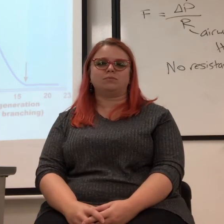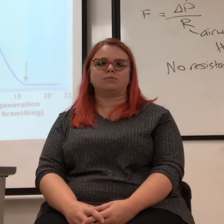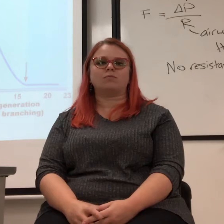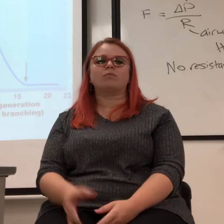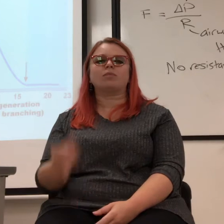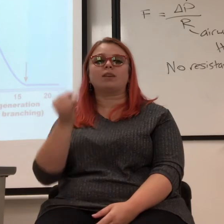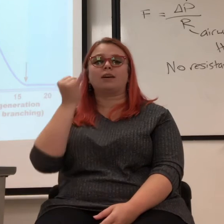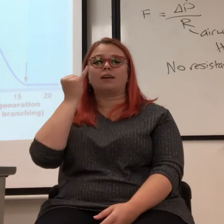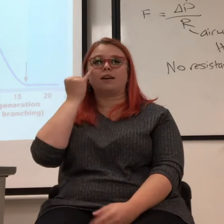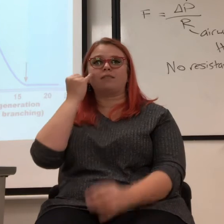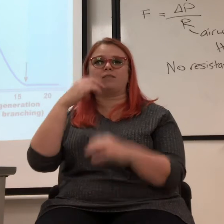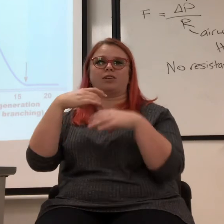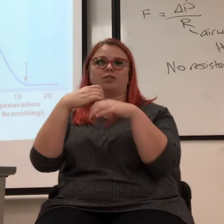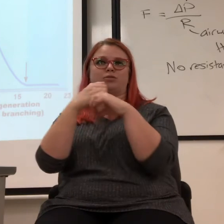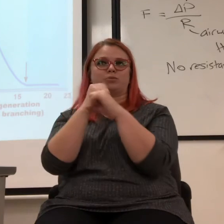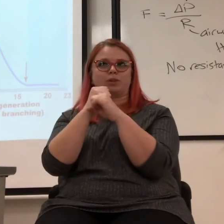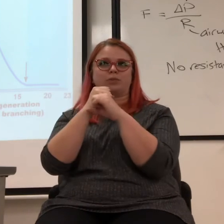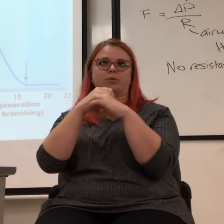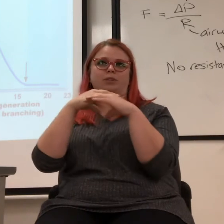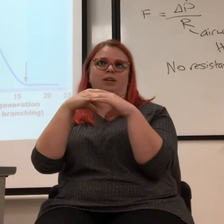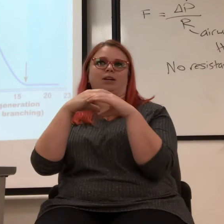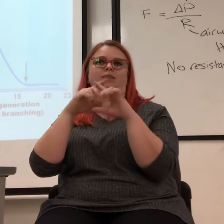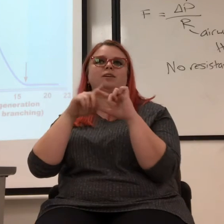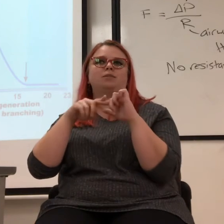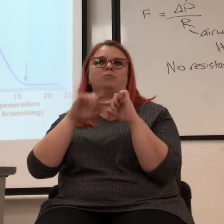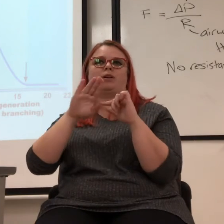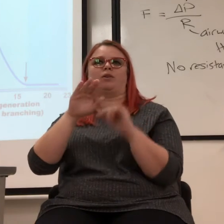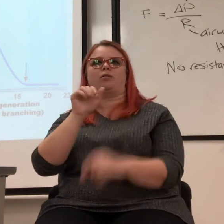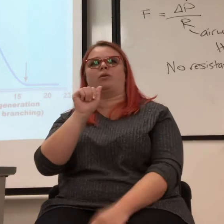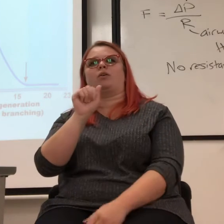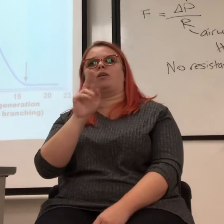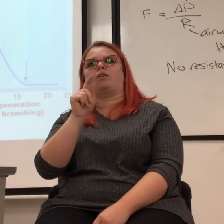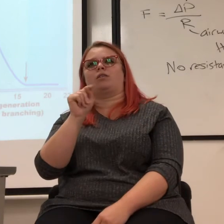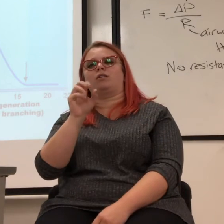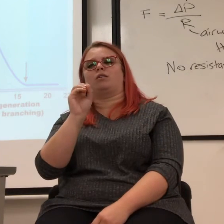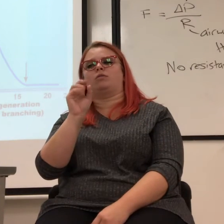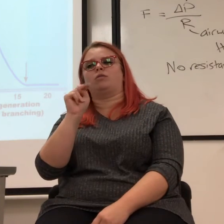If they constrict or dilate based on your autonomic nervous system.